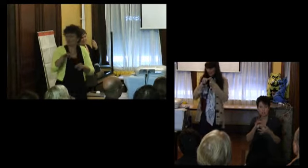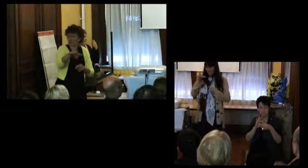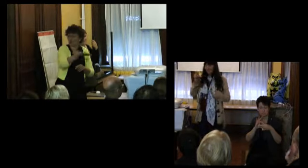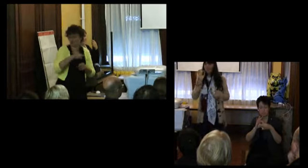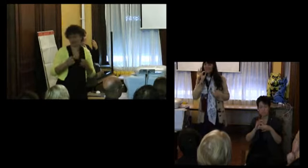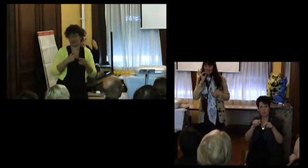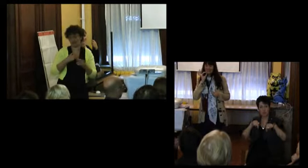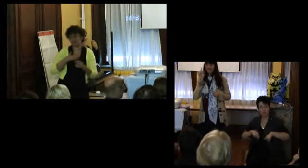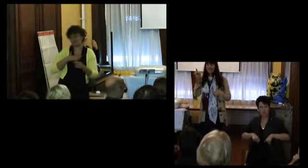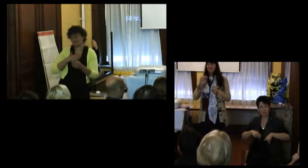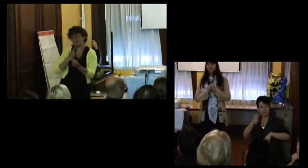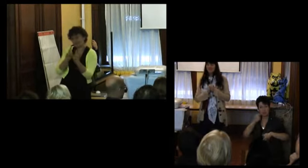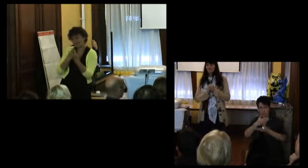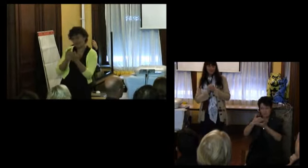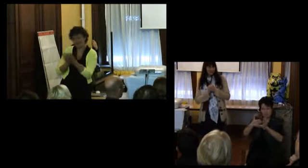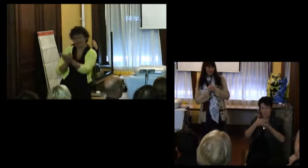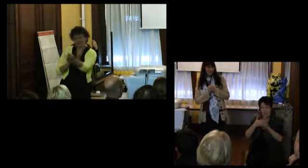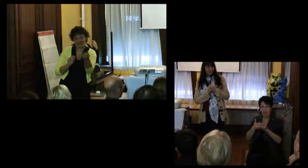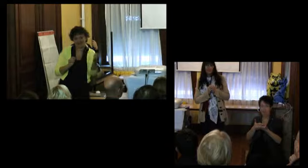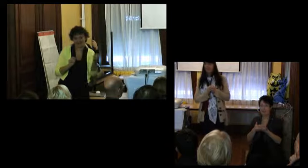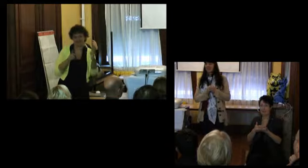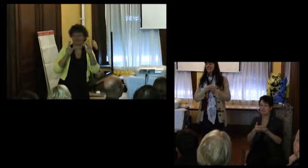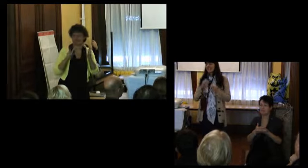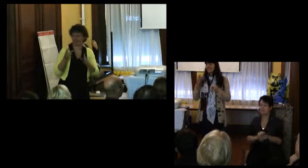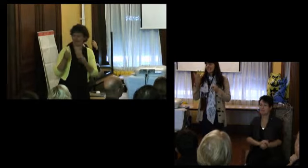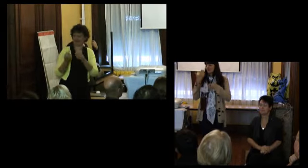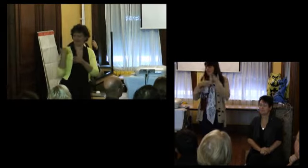exchange with you, as I did with Françoise.